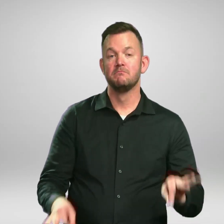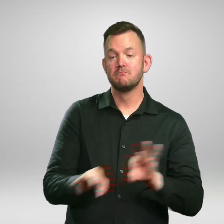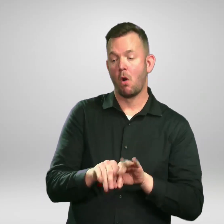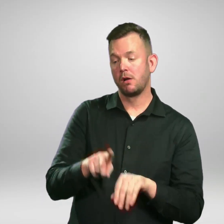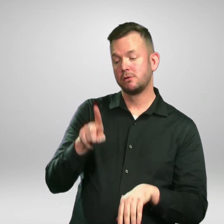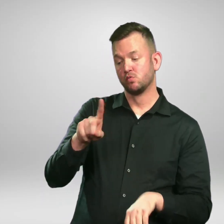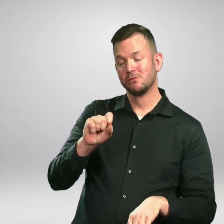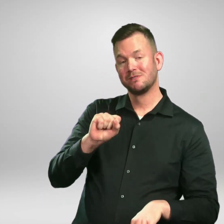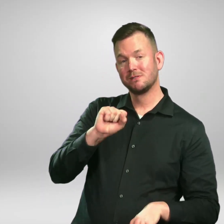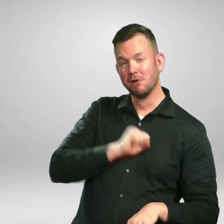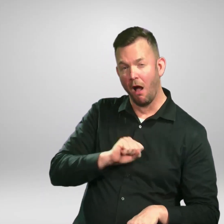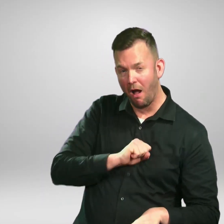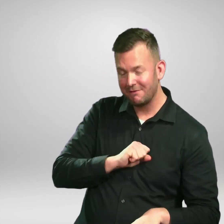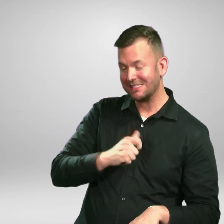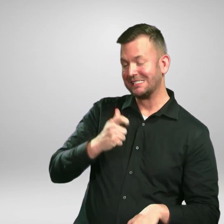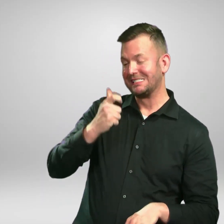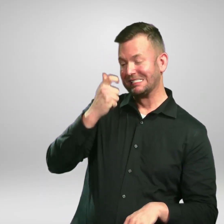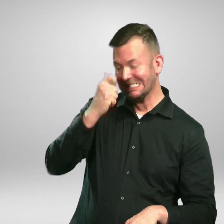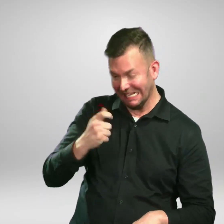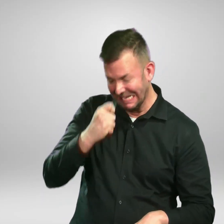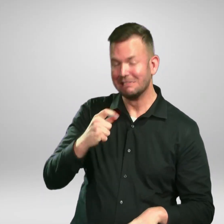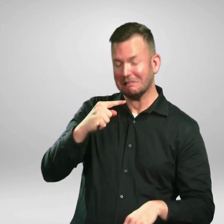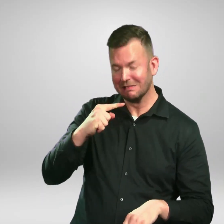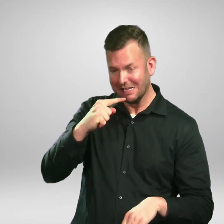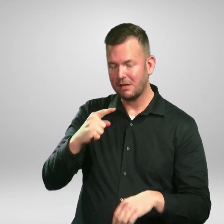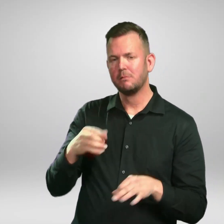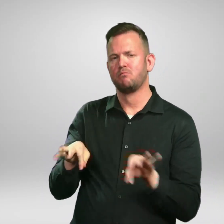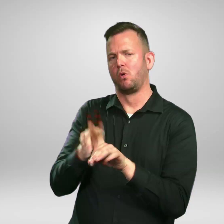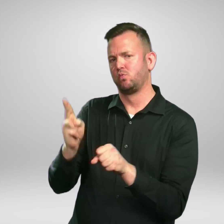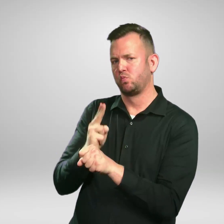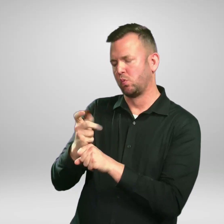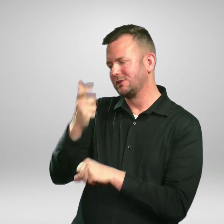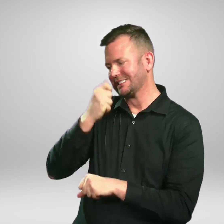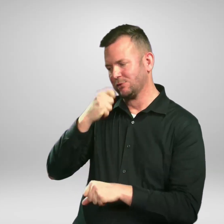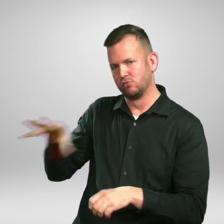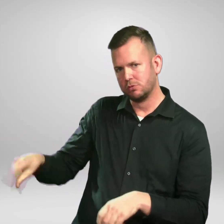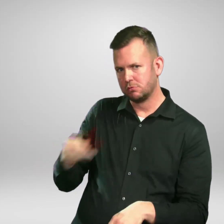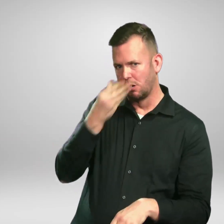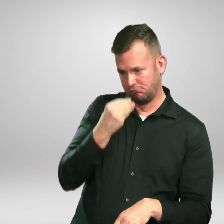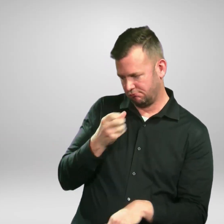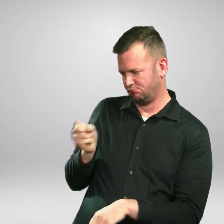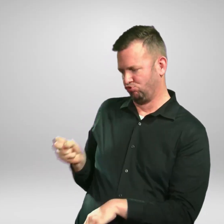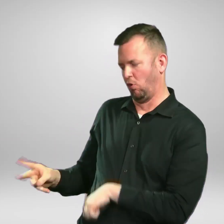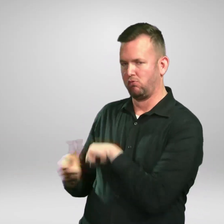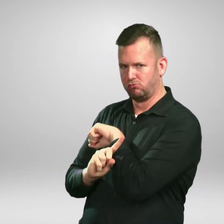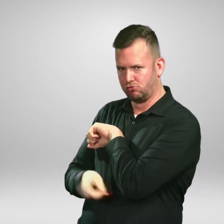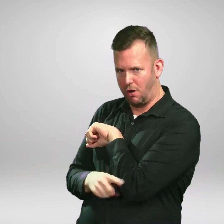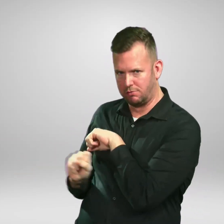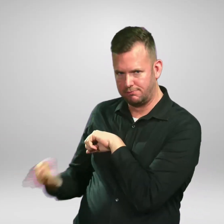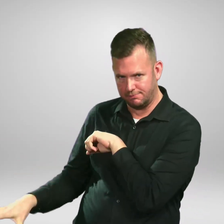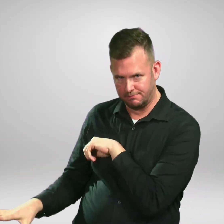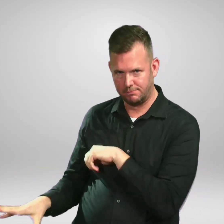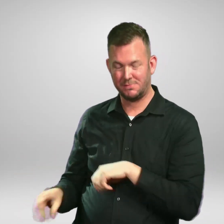with a tissue and throw the tissue away. If you don't have a tissue, use the elbow of your sleeve.